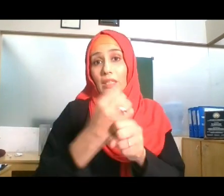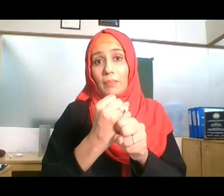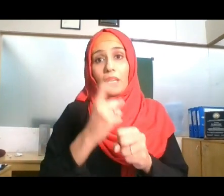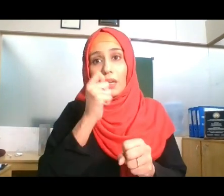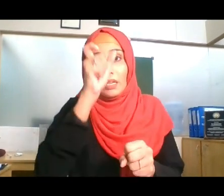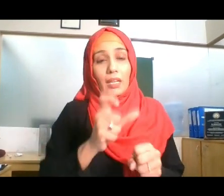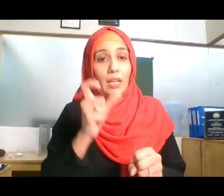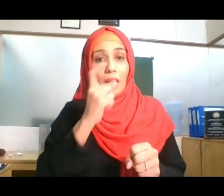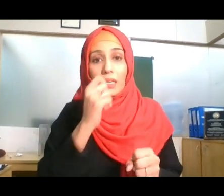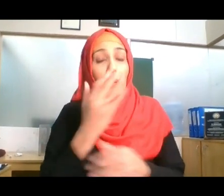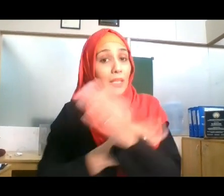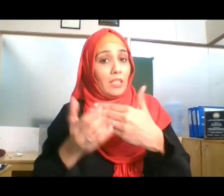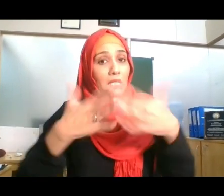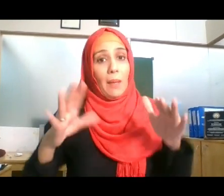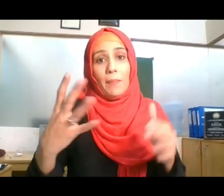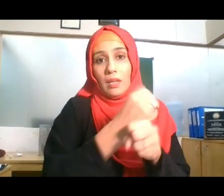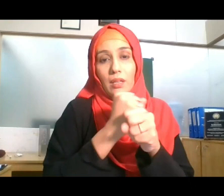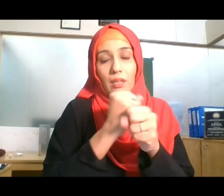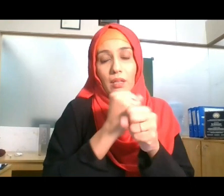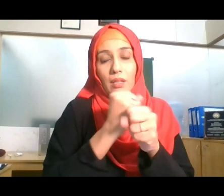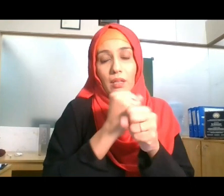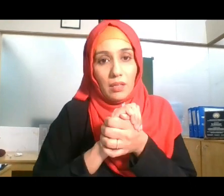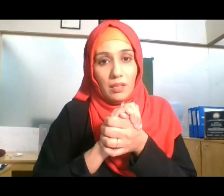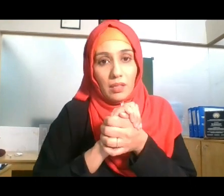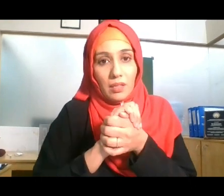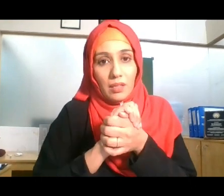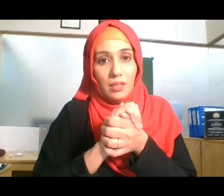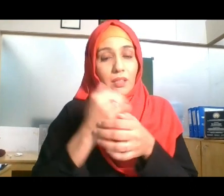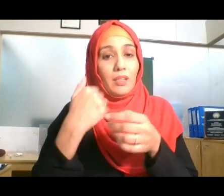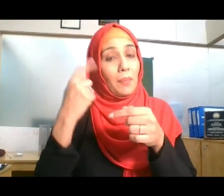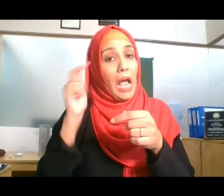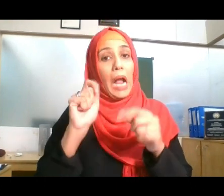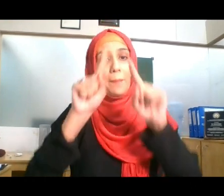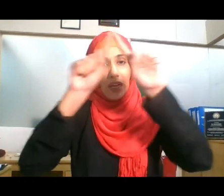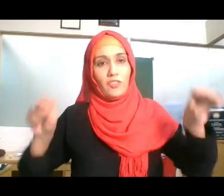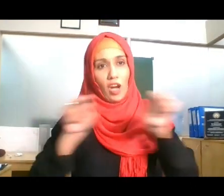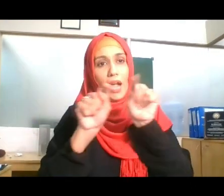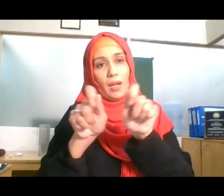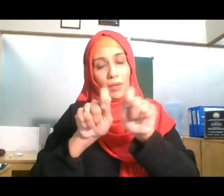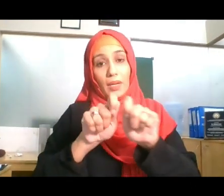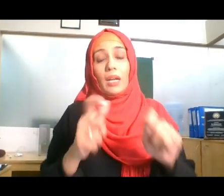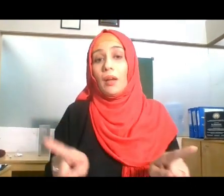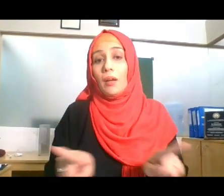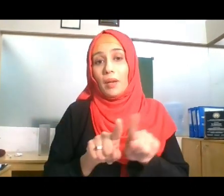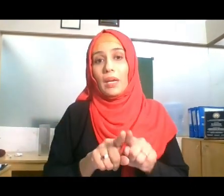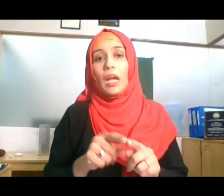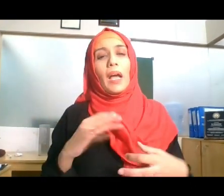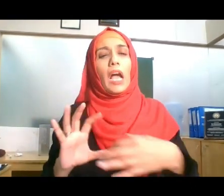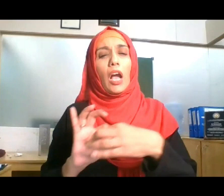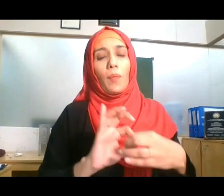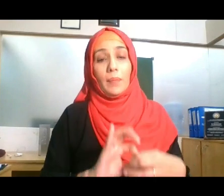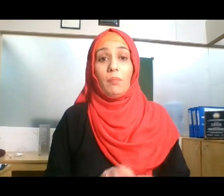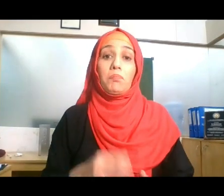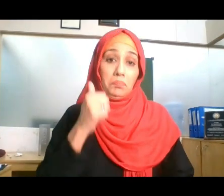with disabilities. So, I refer to this always in my work as a triangle, this collaboration as a triangle, which is